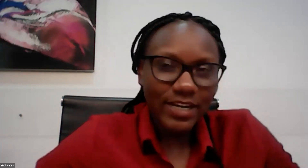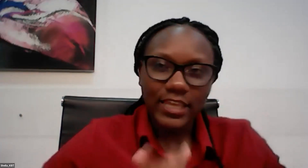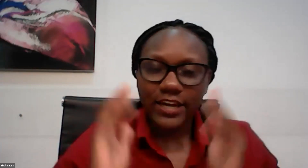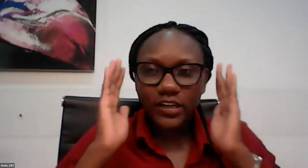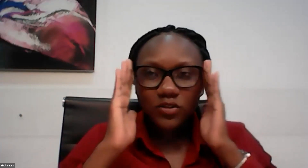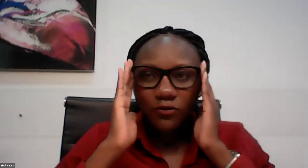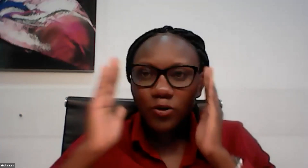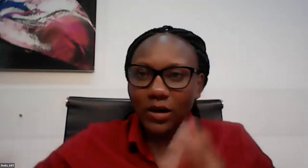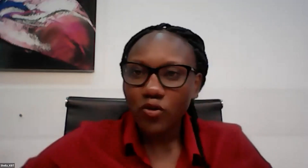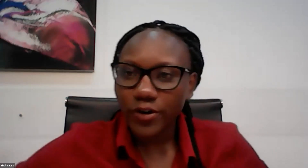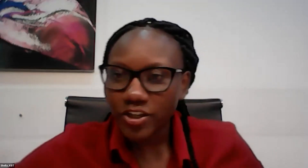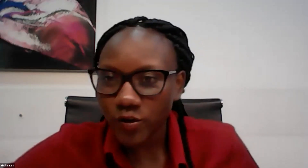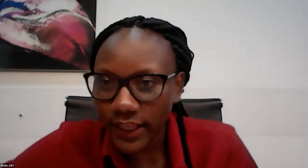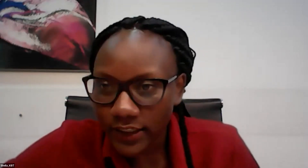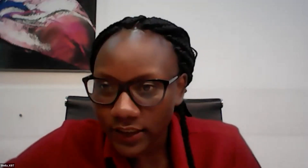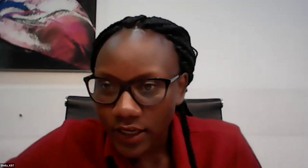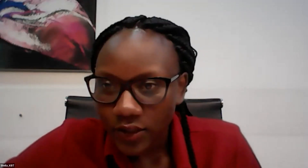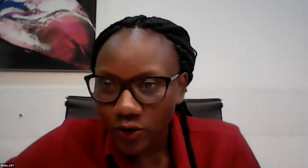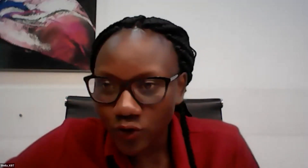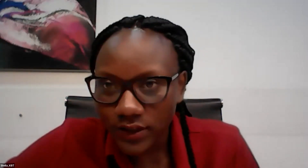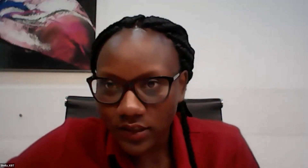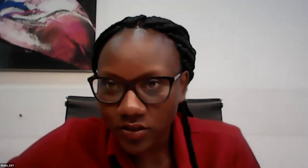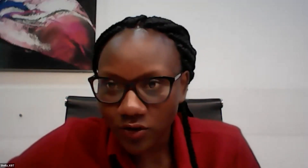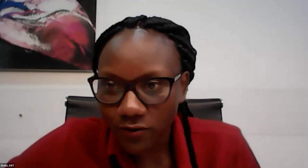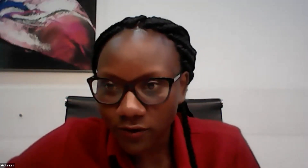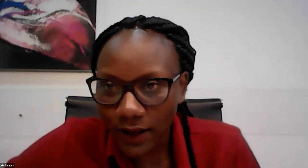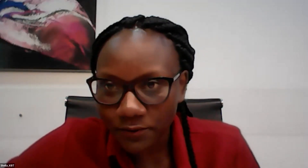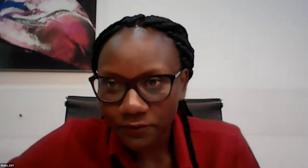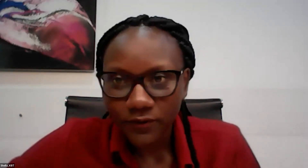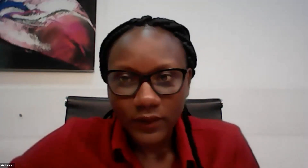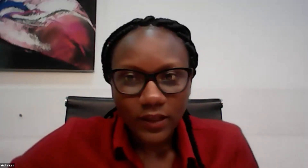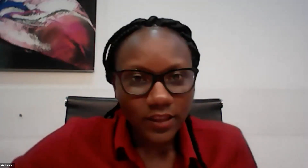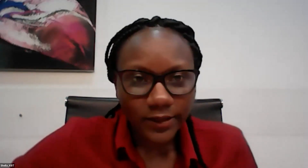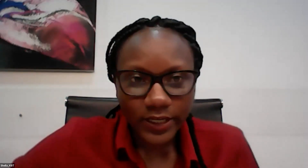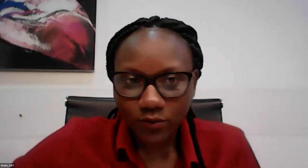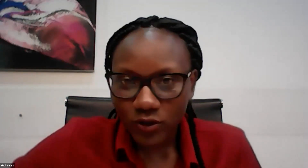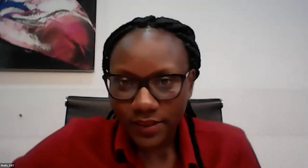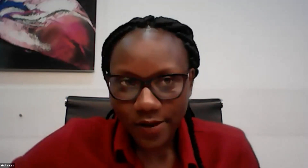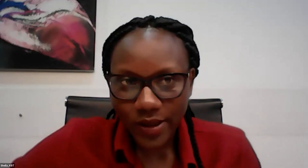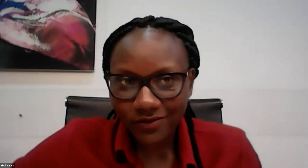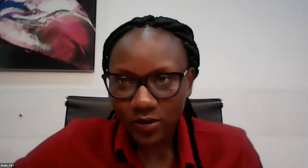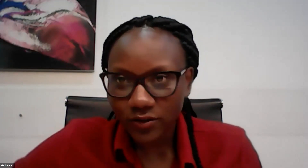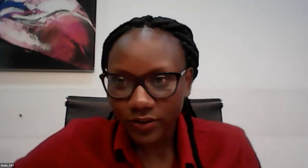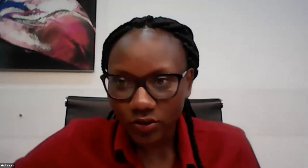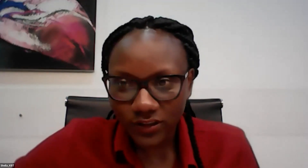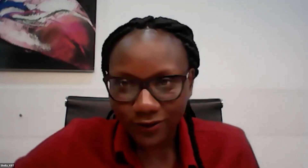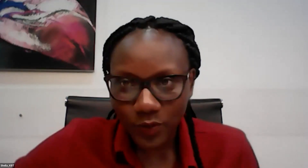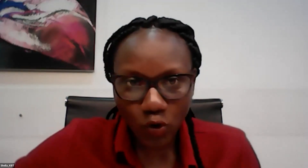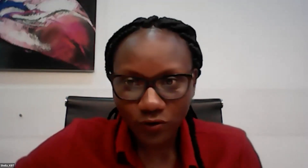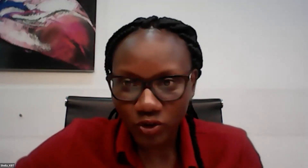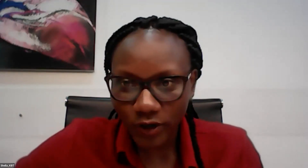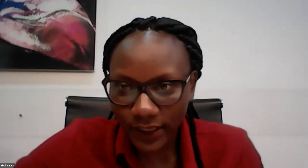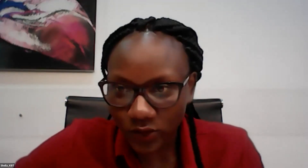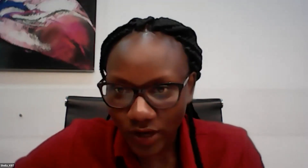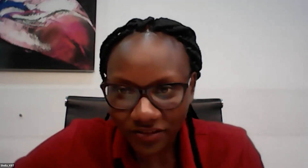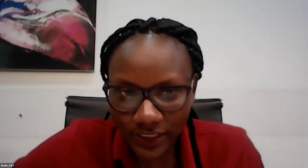improvement? What are the areas of collaboration that you see so far? In the chat box, I think we have a lot of resourceful people